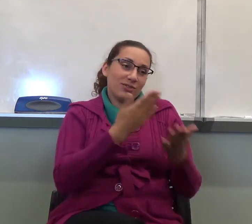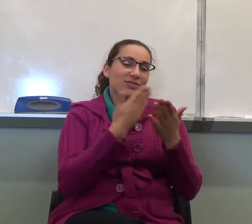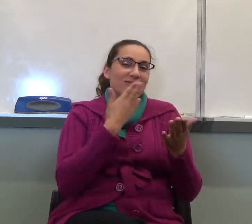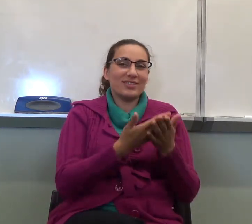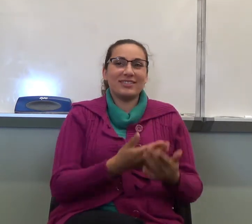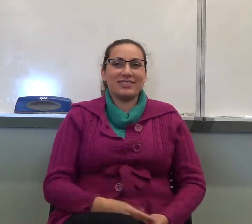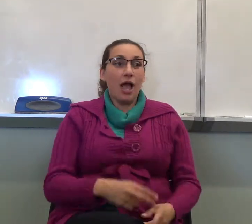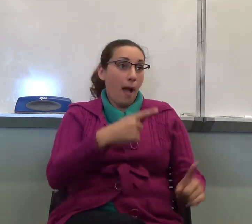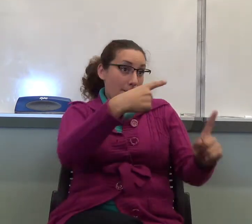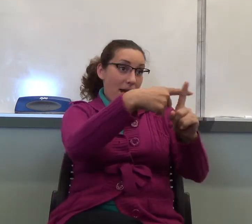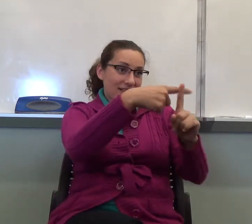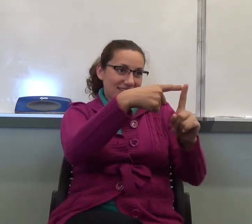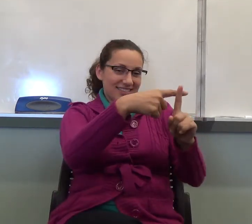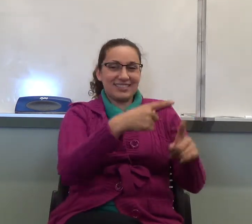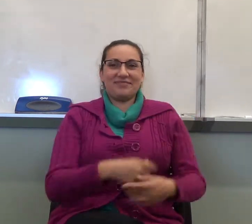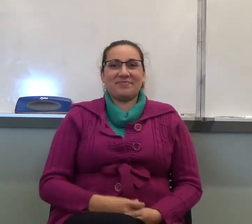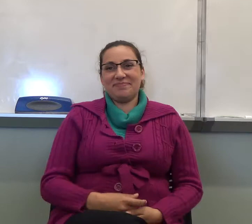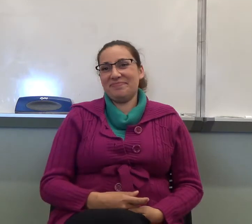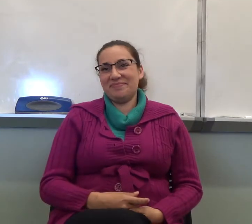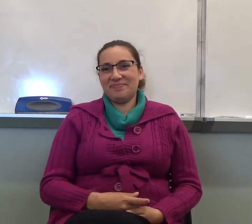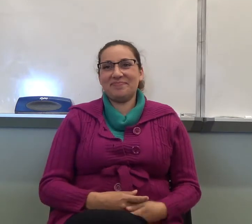Two numbers are opposites.